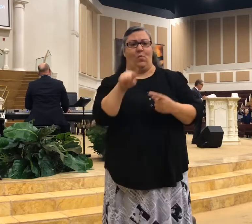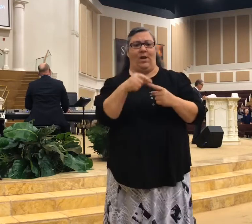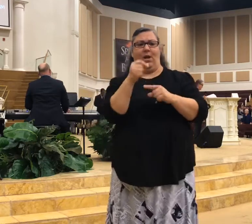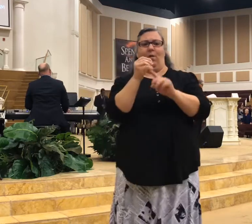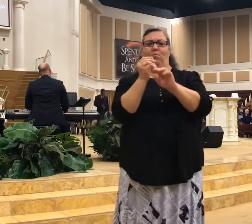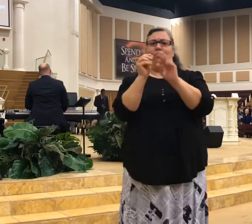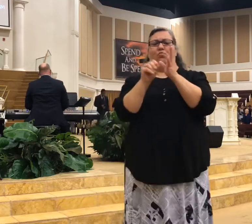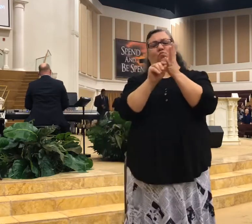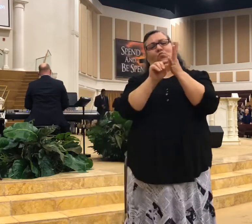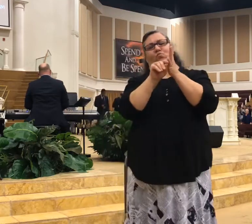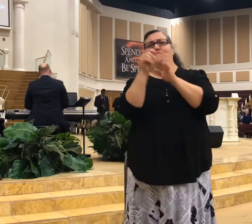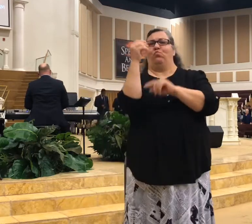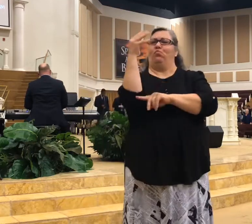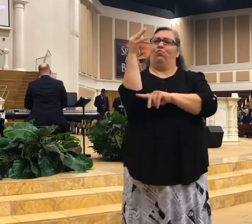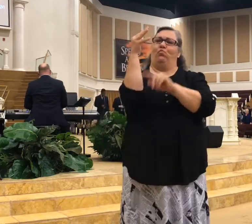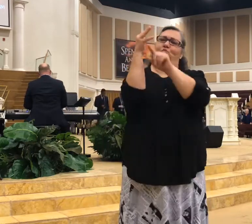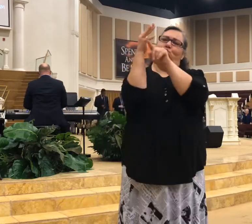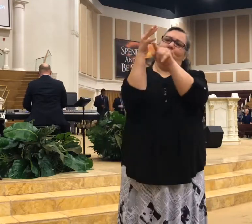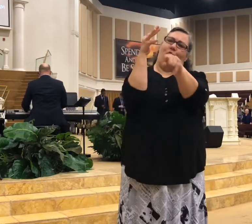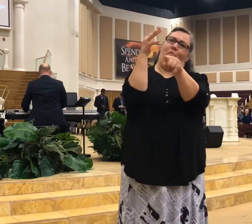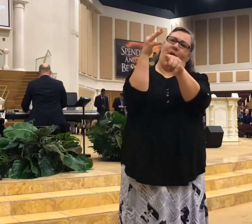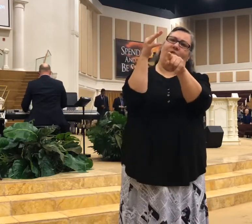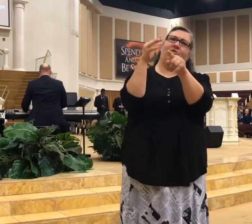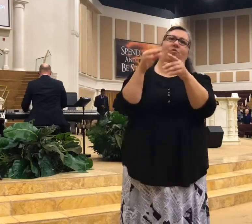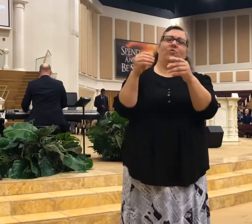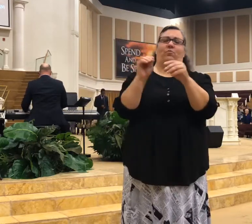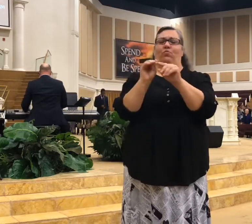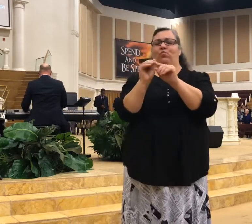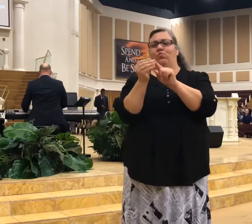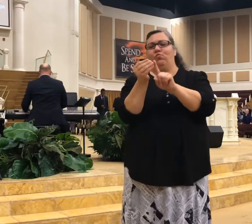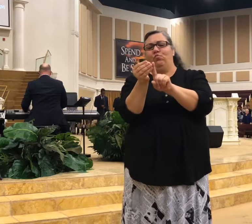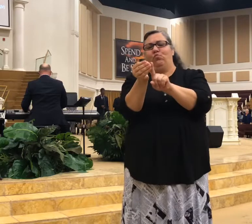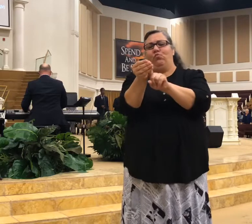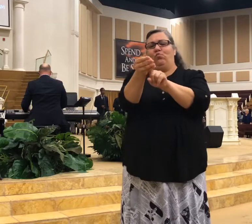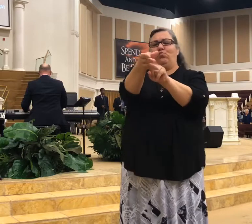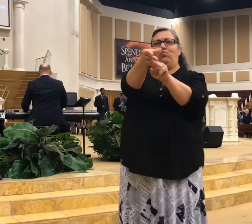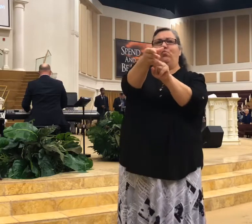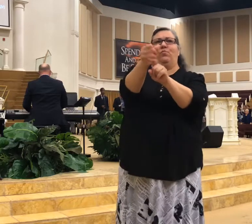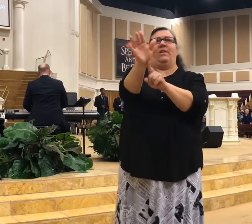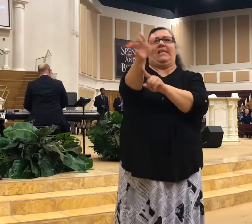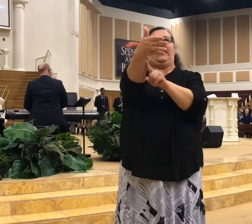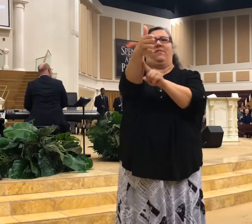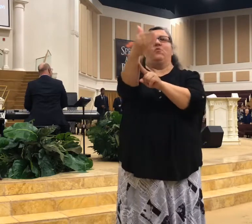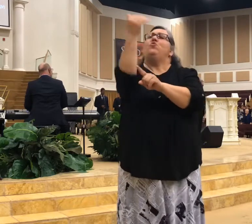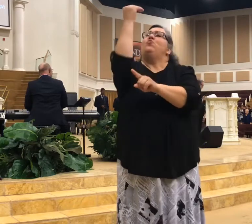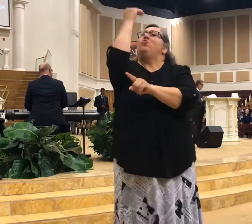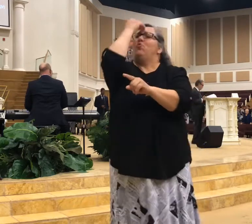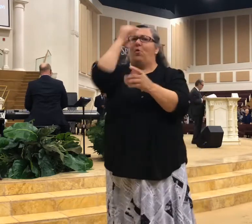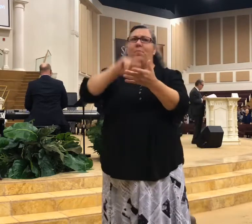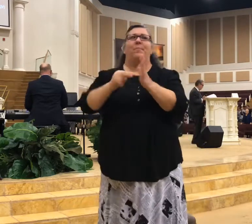is yet tender and putteth forth leaves, you know that summer is